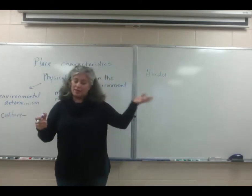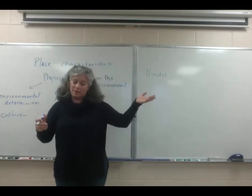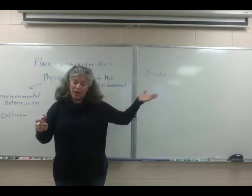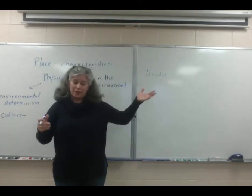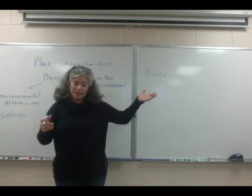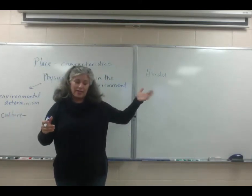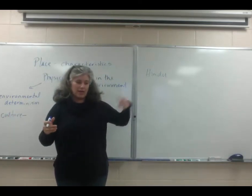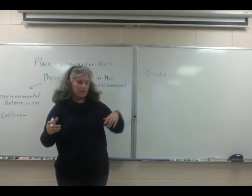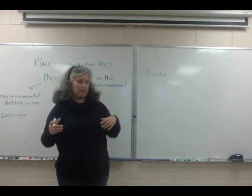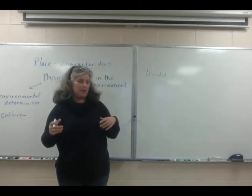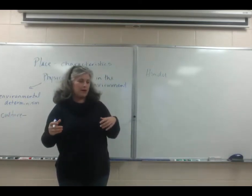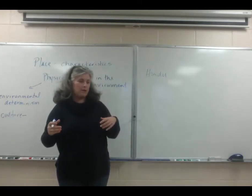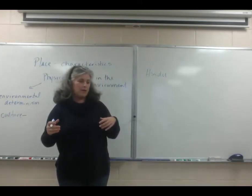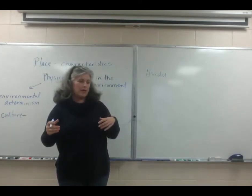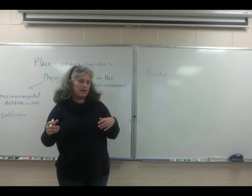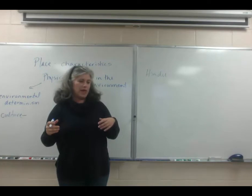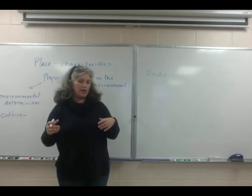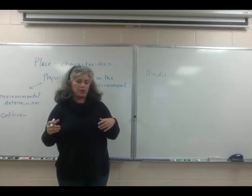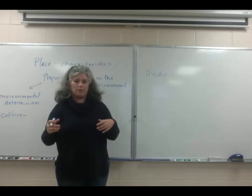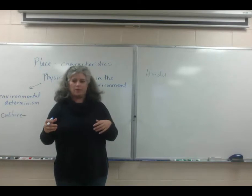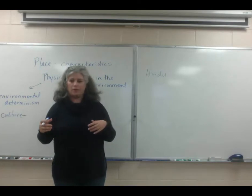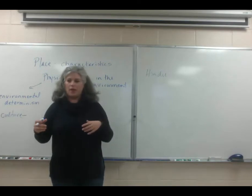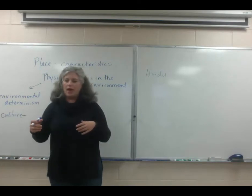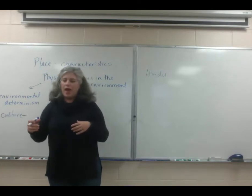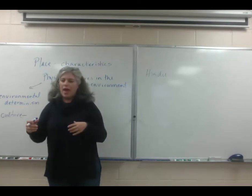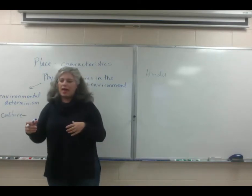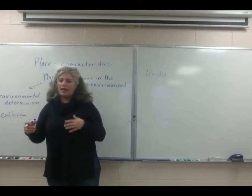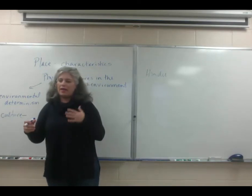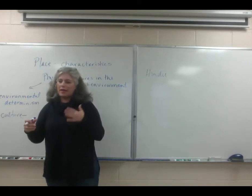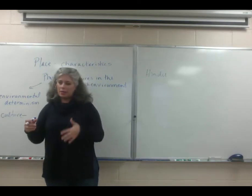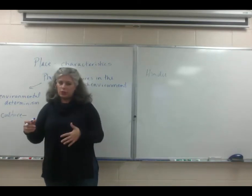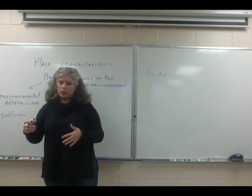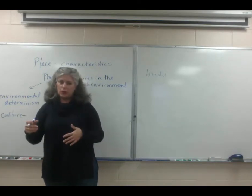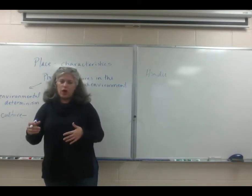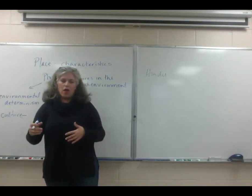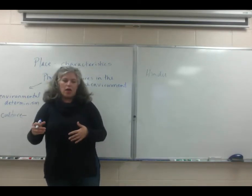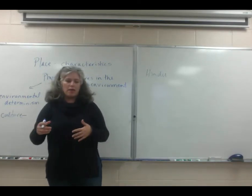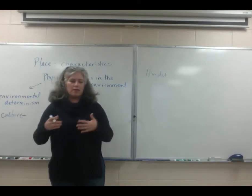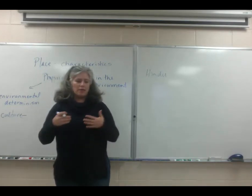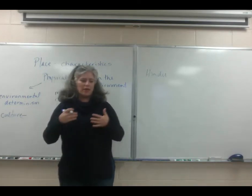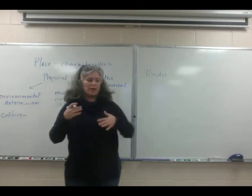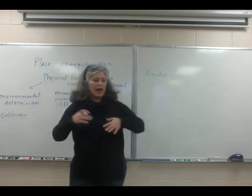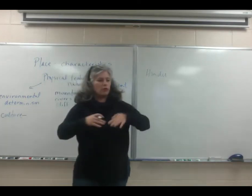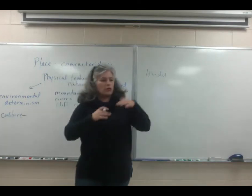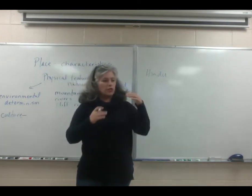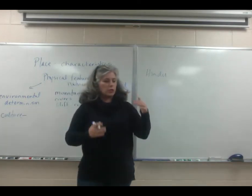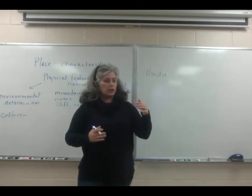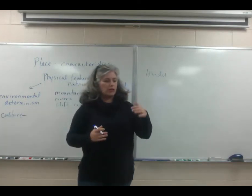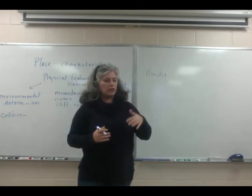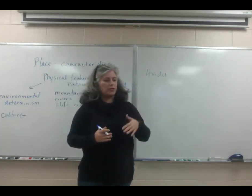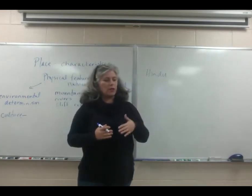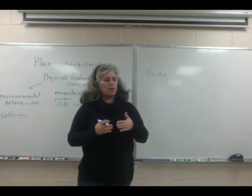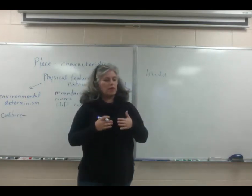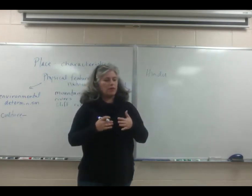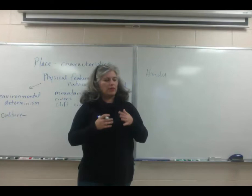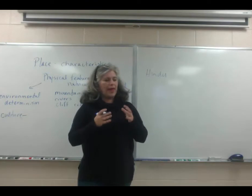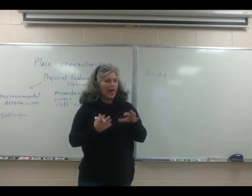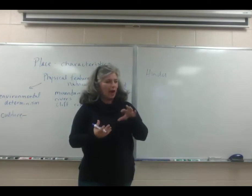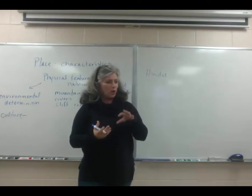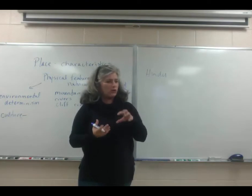found in India, in Asia. And in Hindu, in that religious belief system, cows have